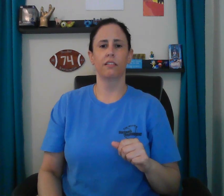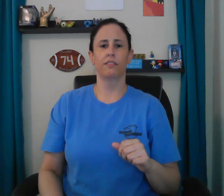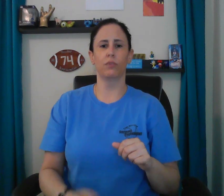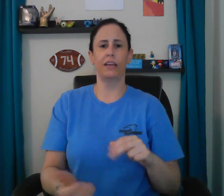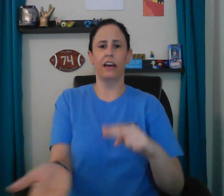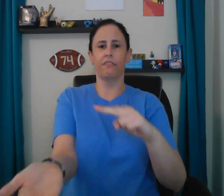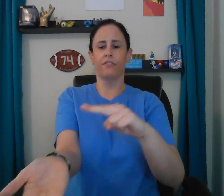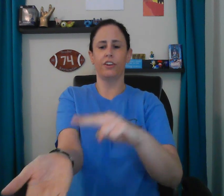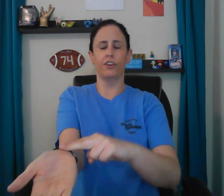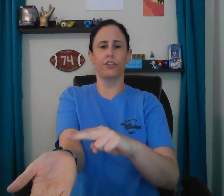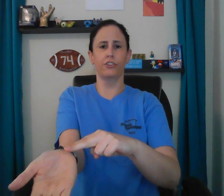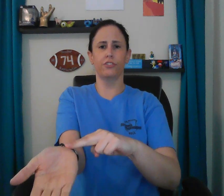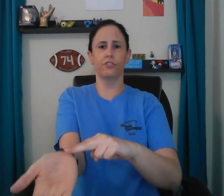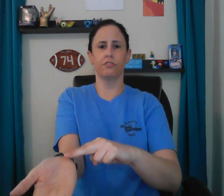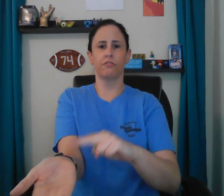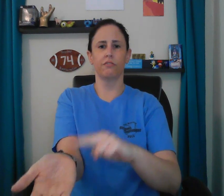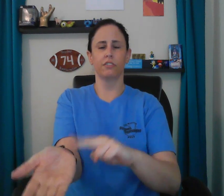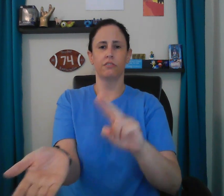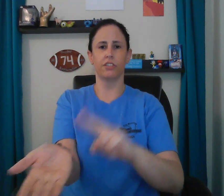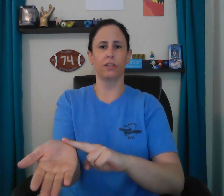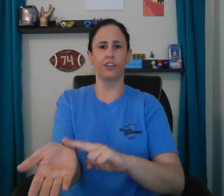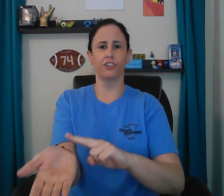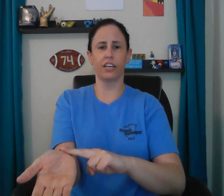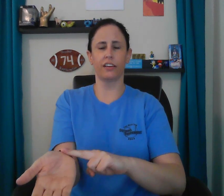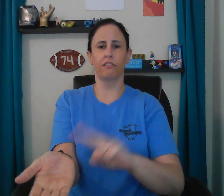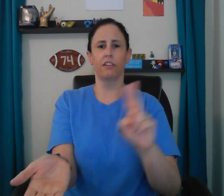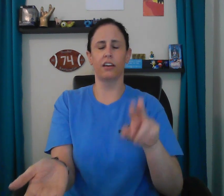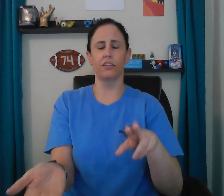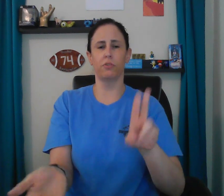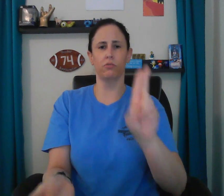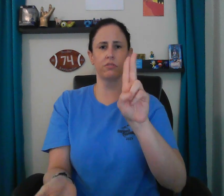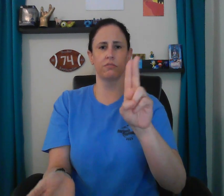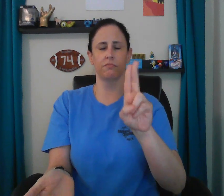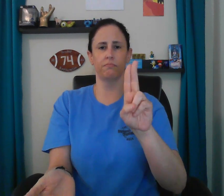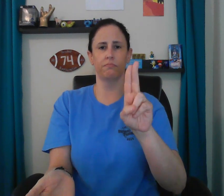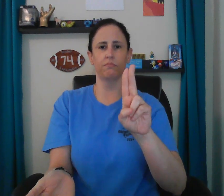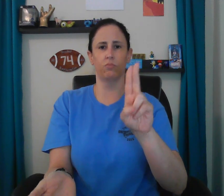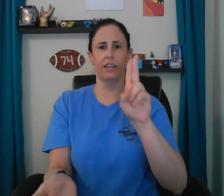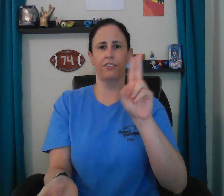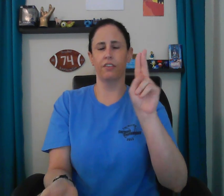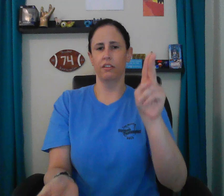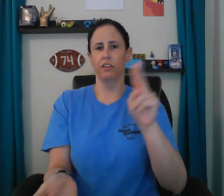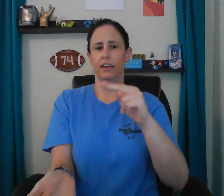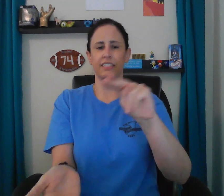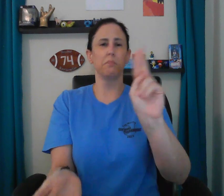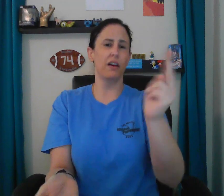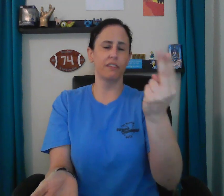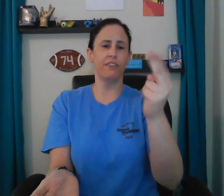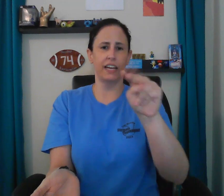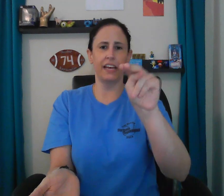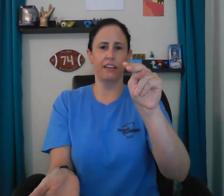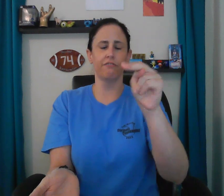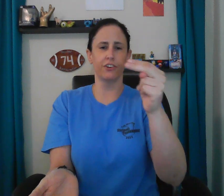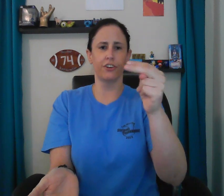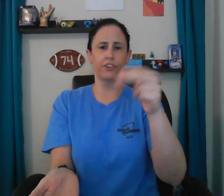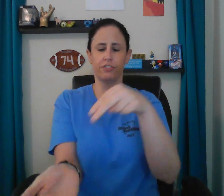Then we have nurse. So like you're checking the pulse with, it's a modified N for nurse.